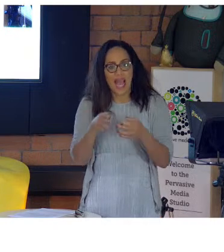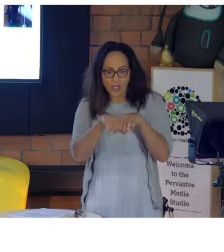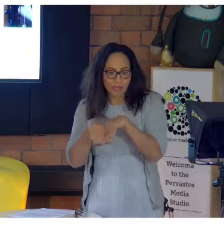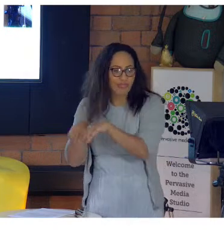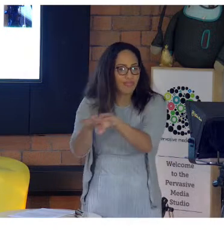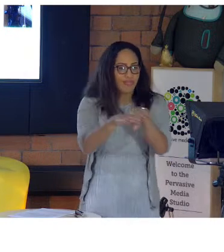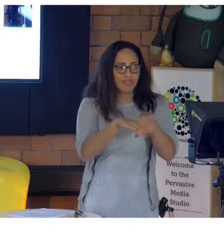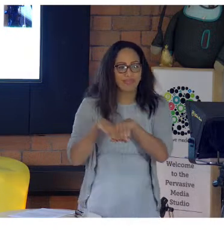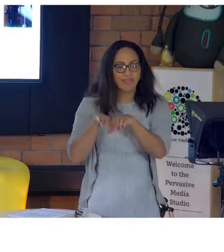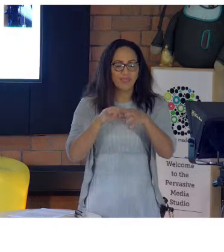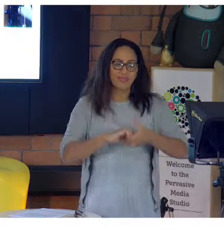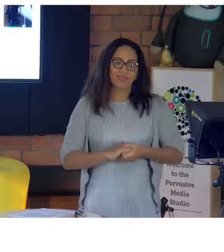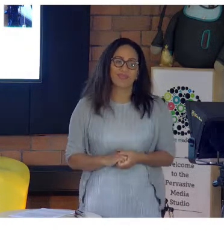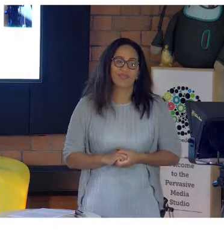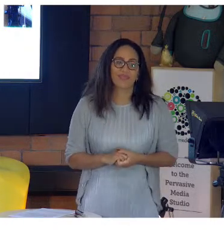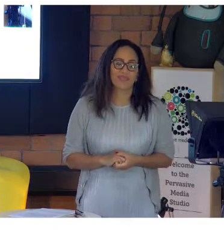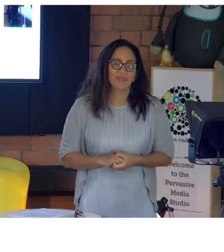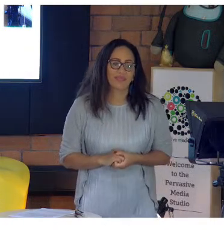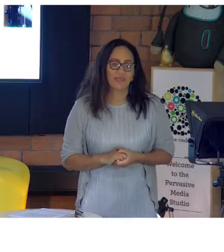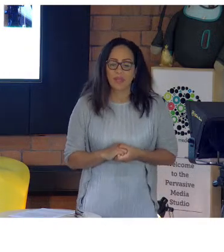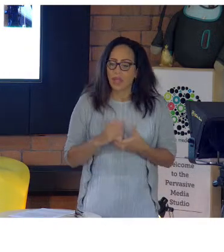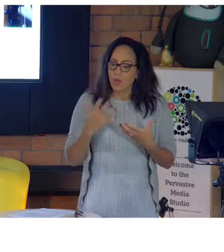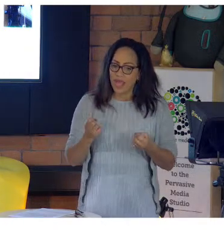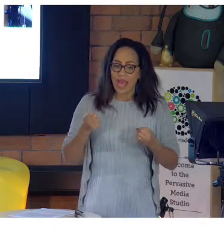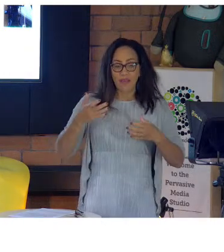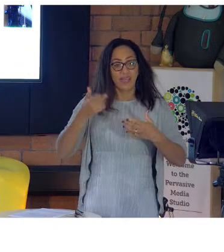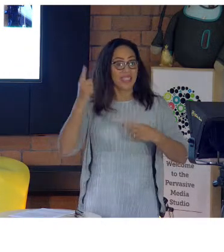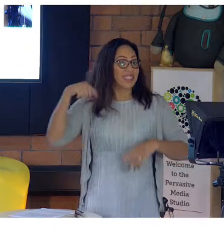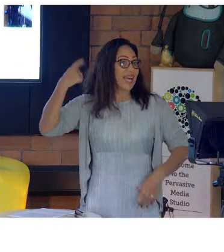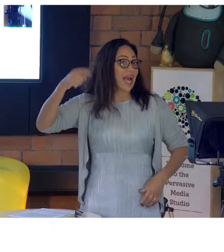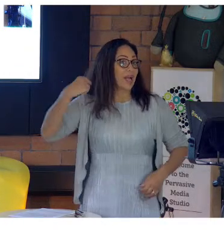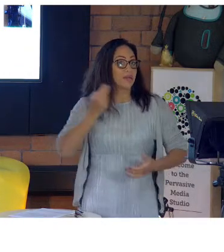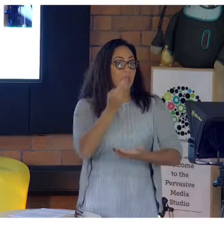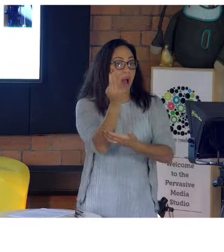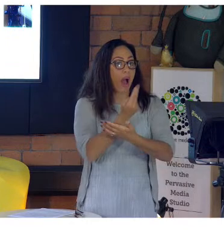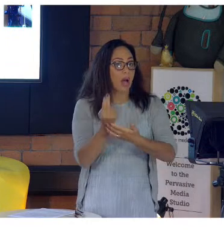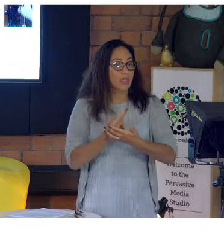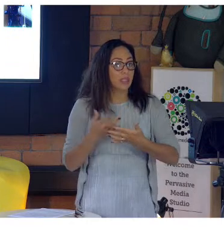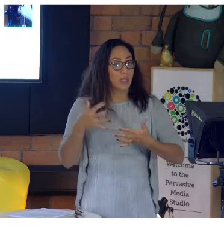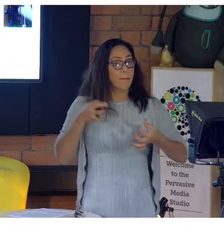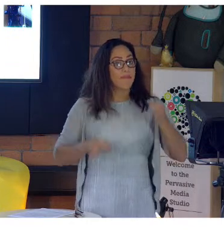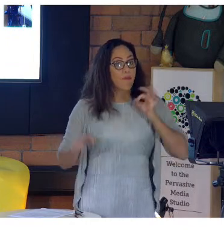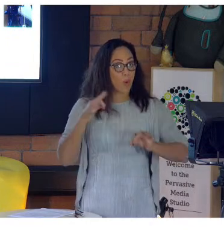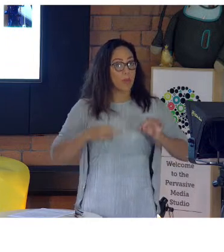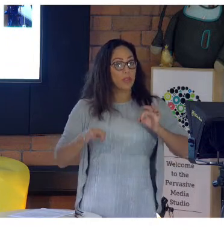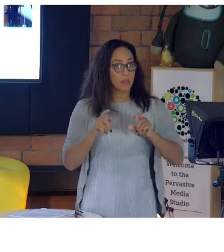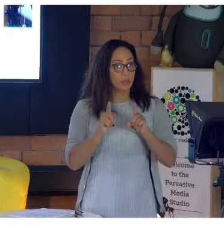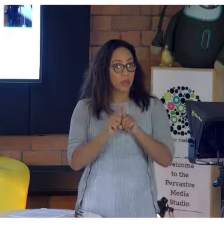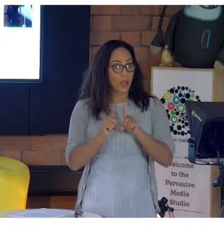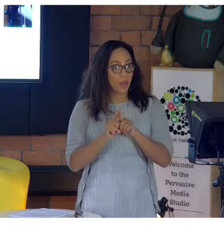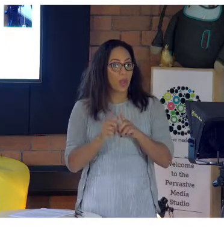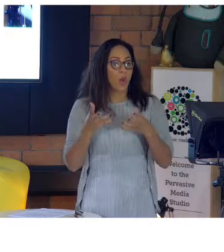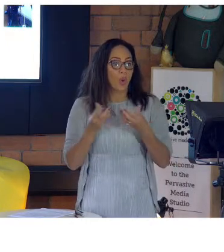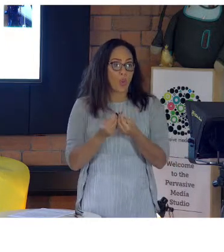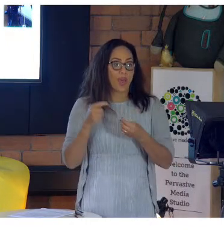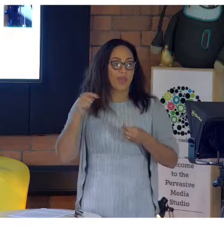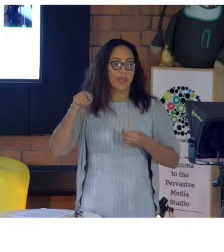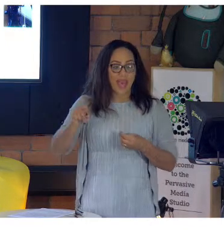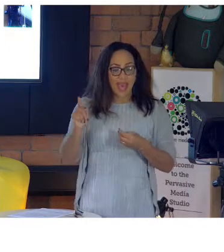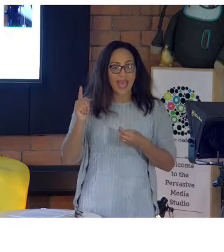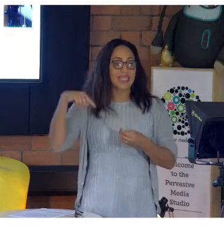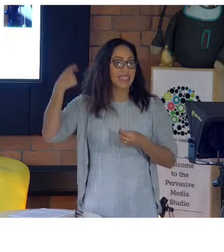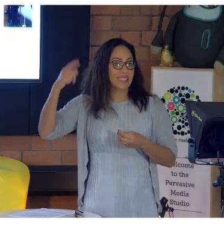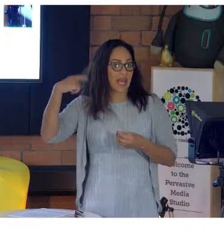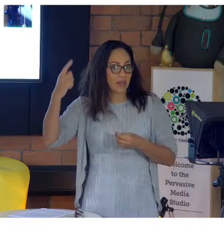So we also work on a sound art performance, a virtual sound art performance with the sound artist Javier Velastin